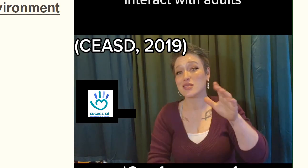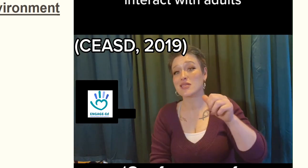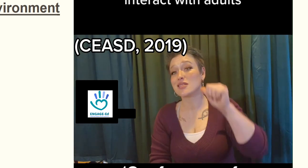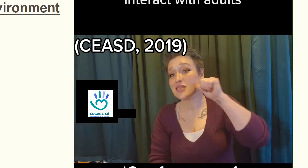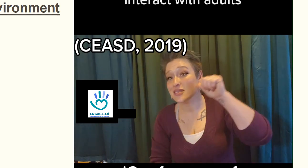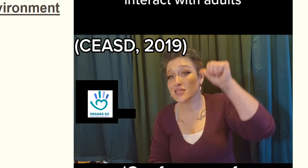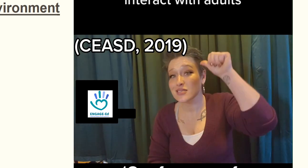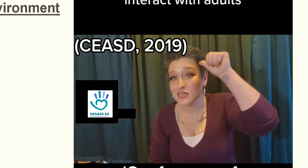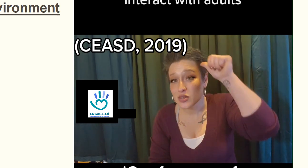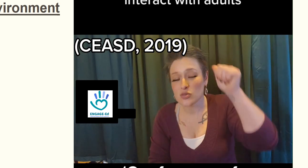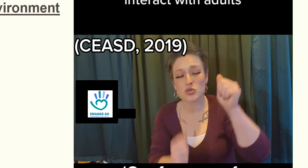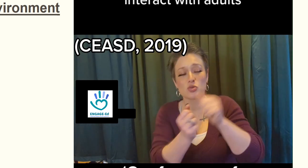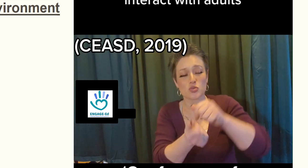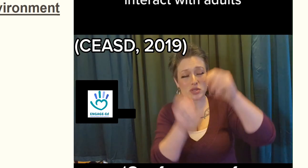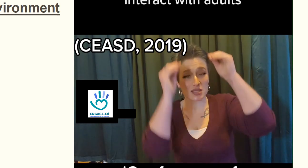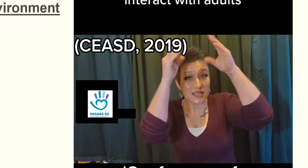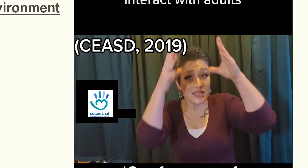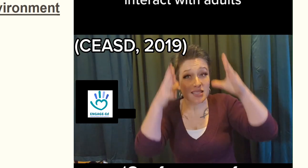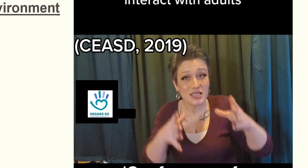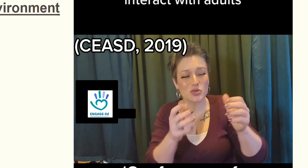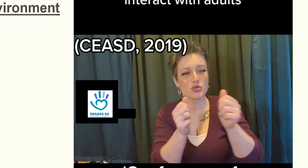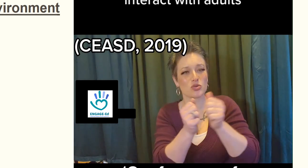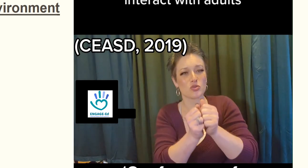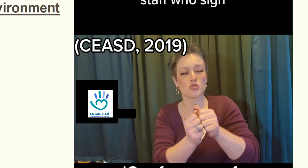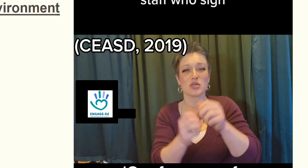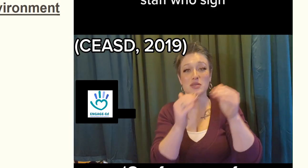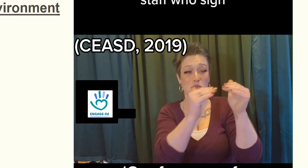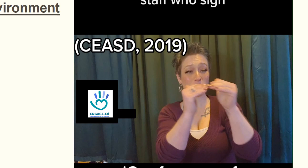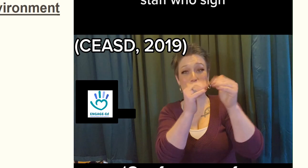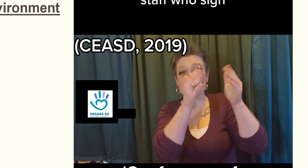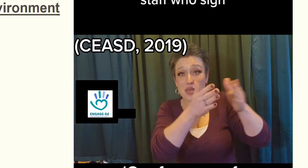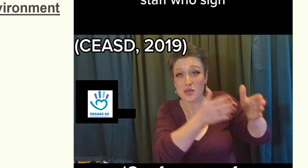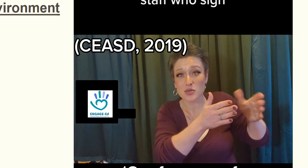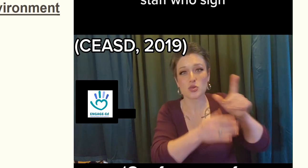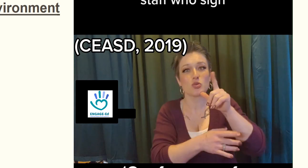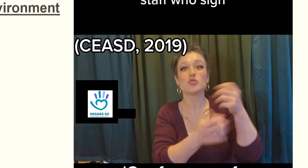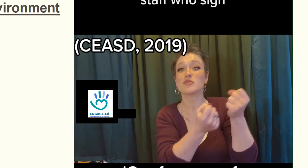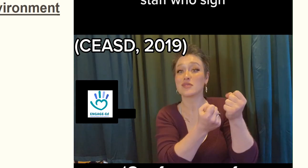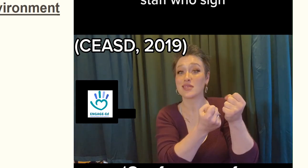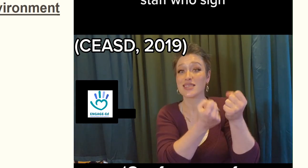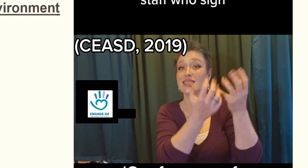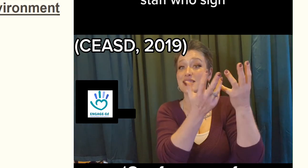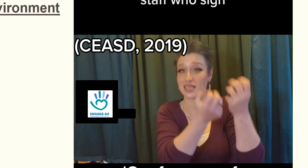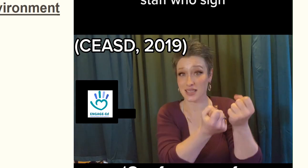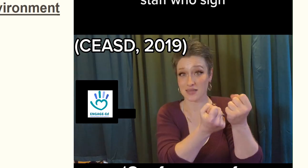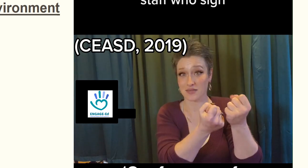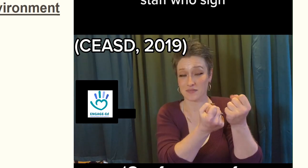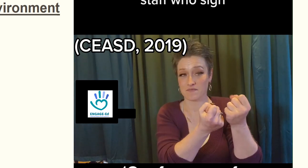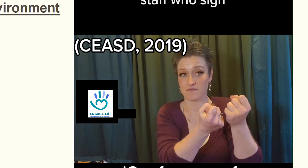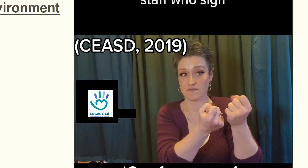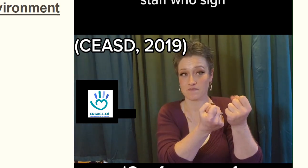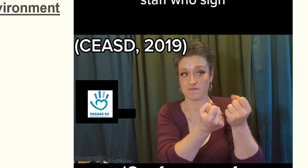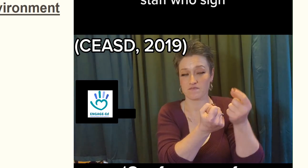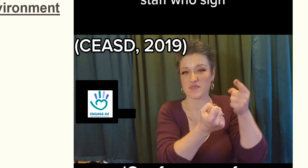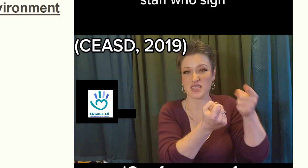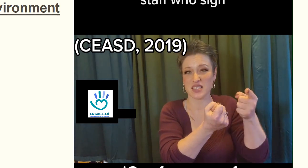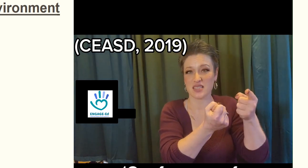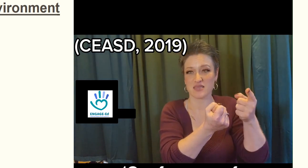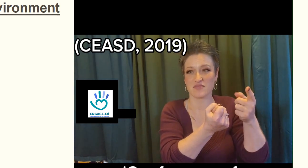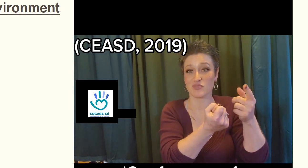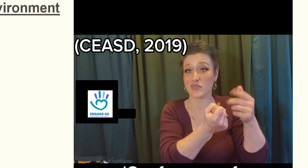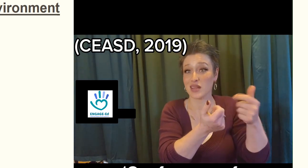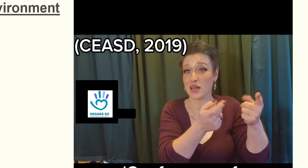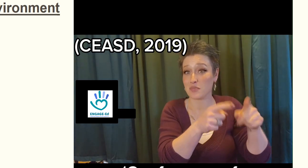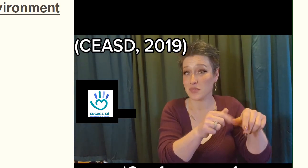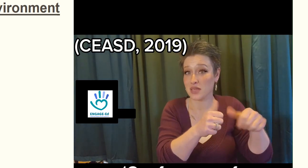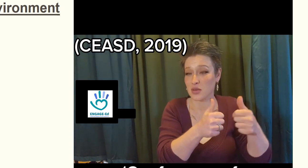they need to be able to interact with adults, with teachers, with peers, with staff who sign.